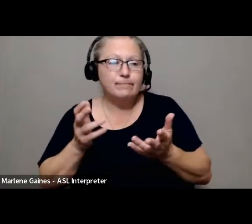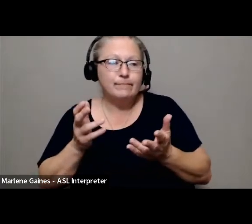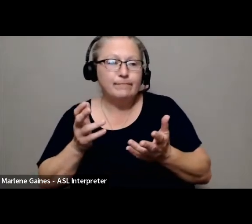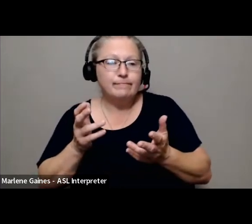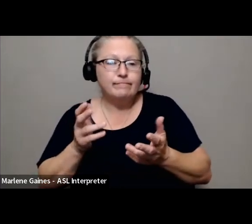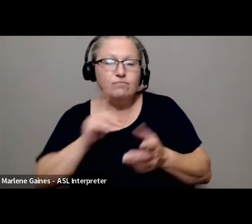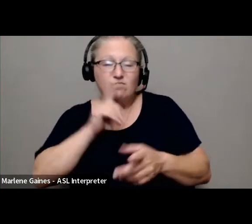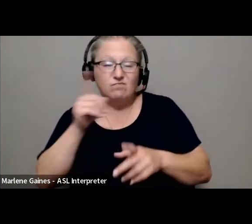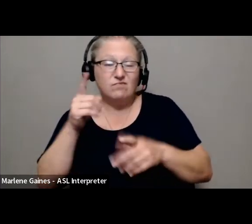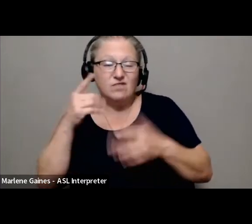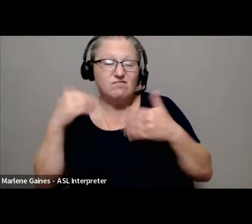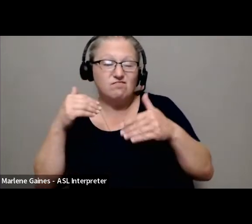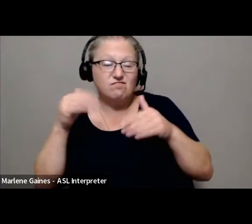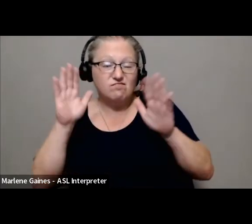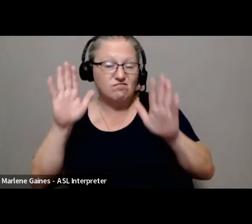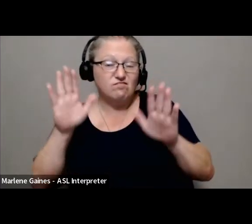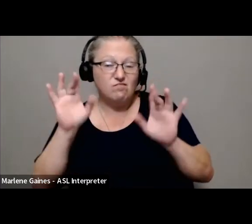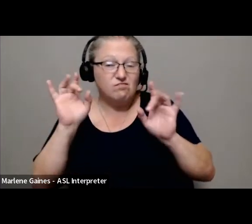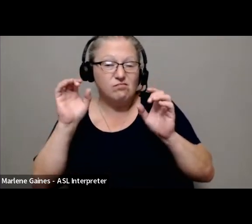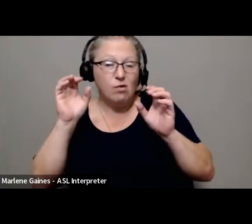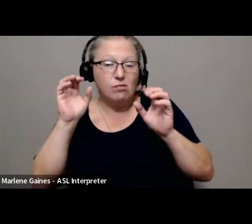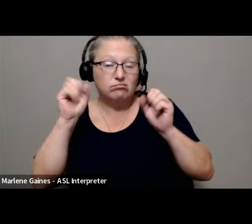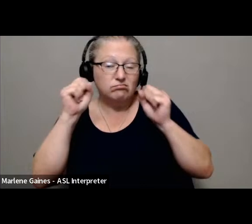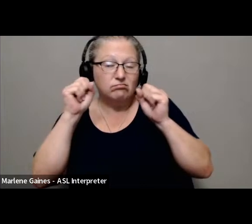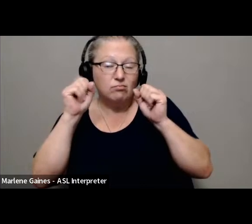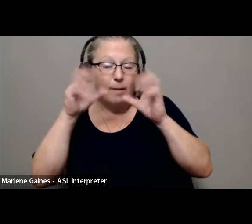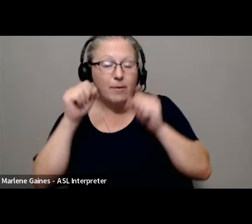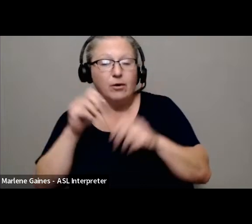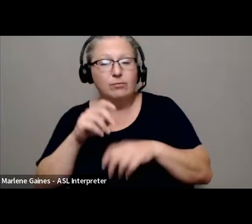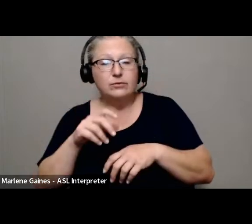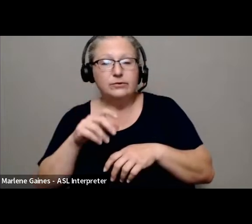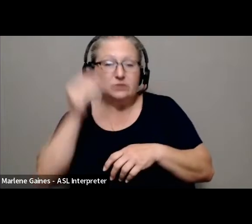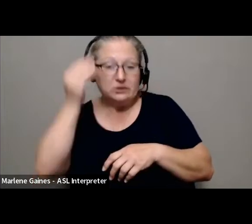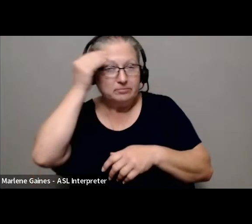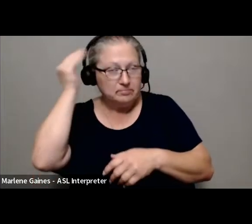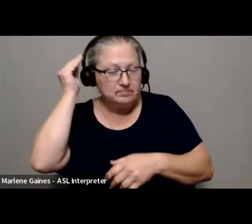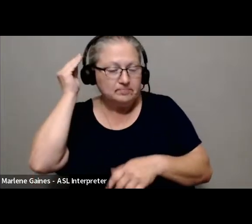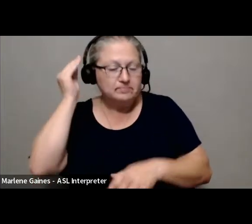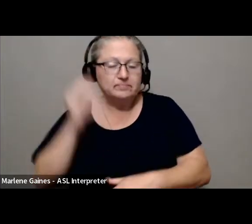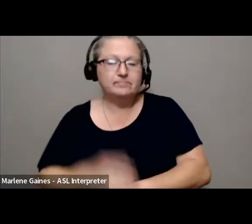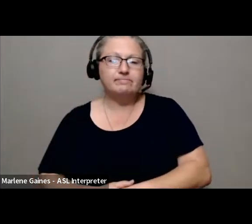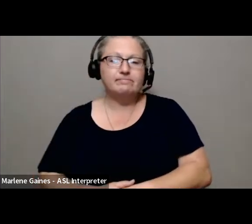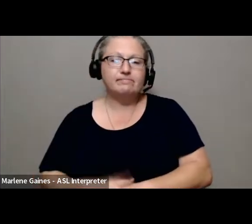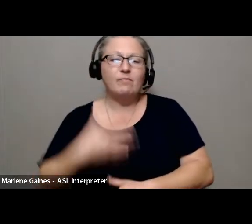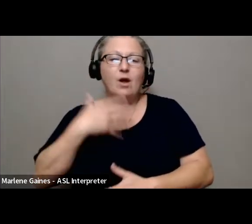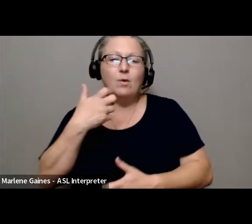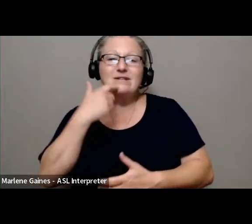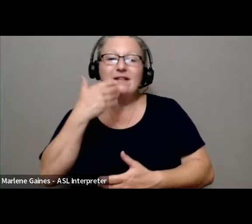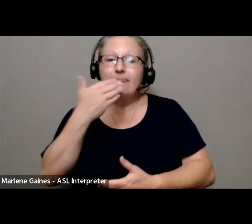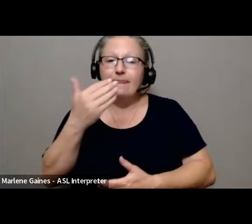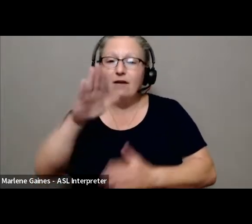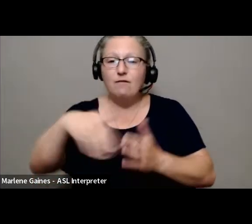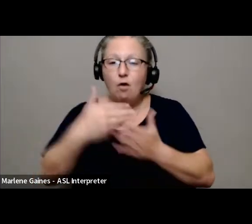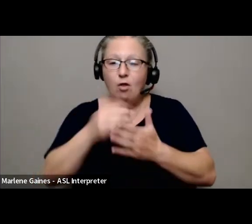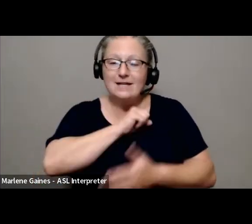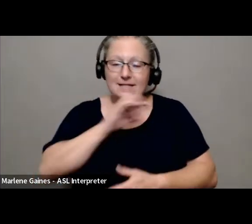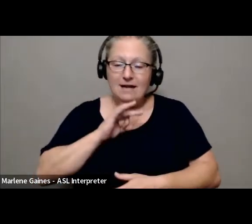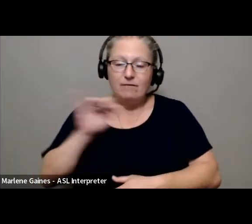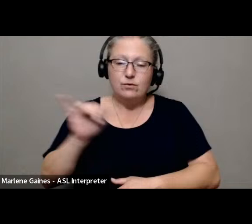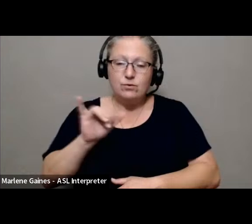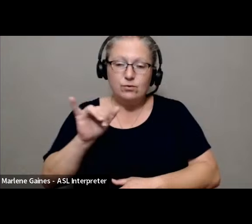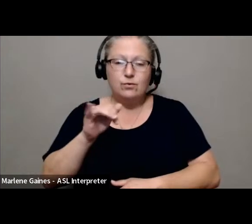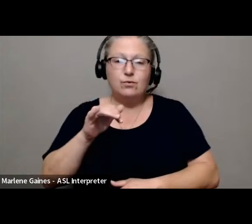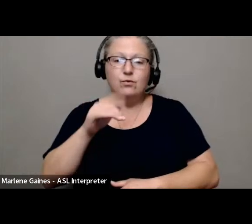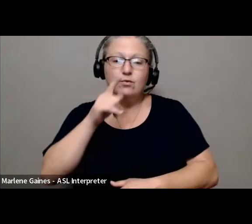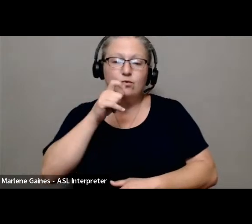just remarkable. So keeping that in mind. And I want to say thank you to all of the staff as well